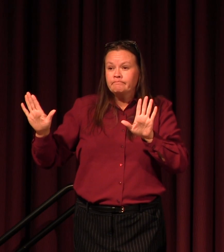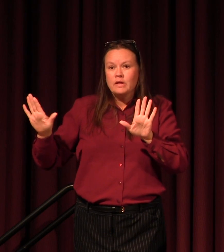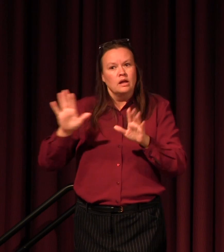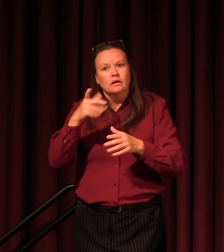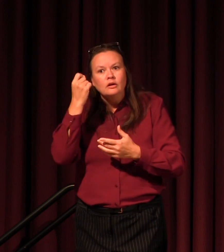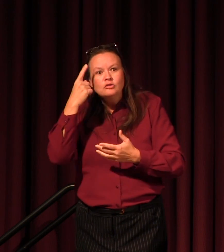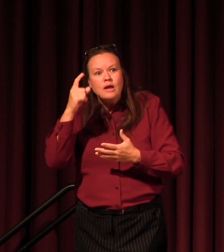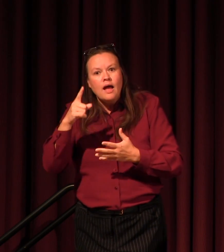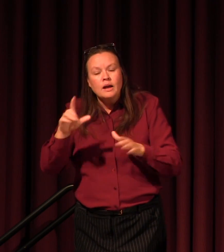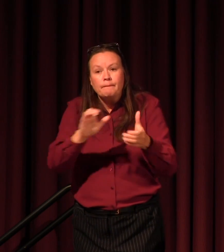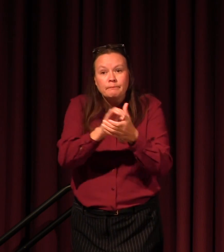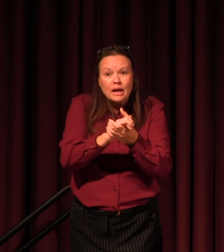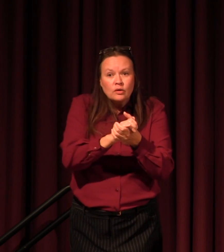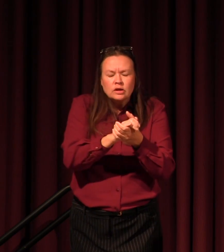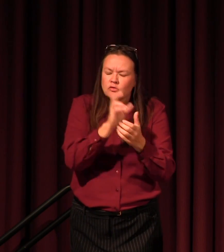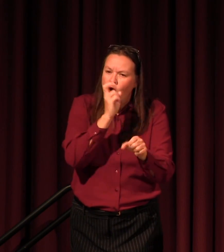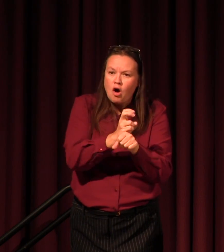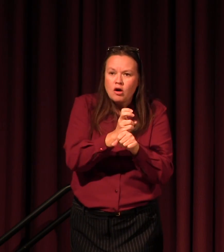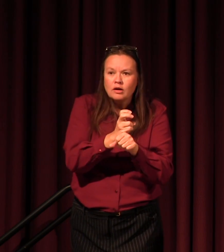hard.